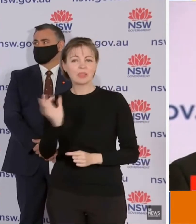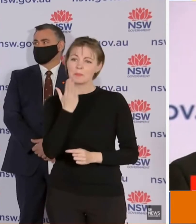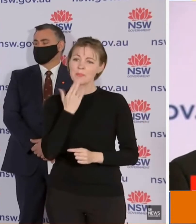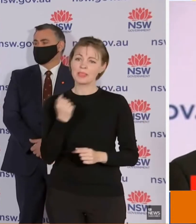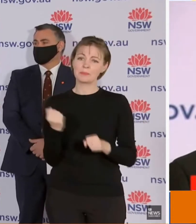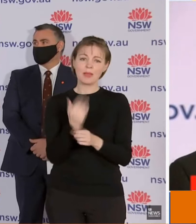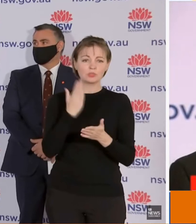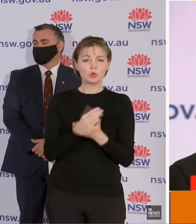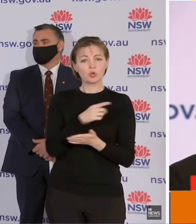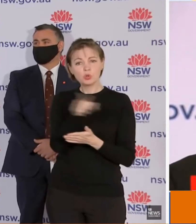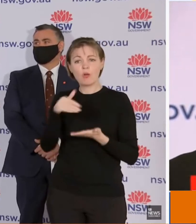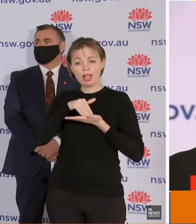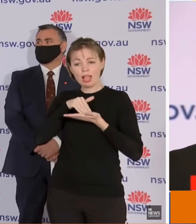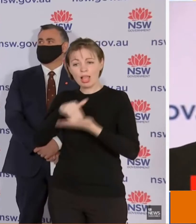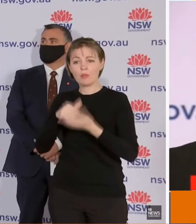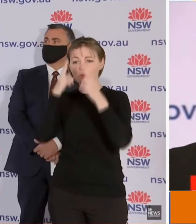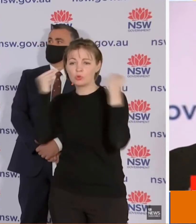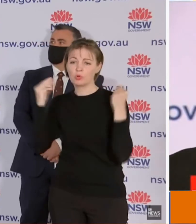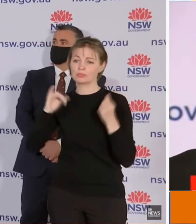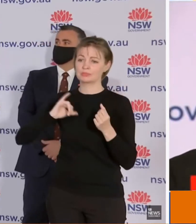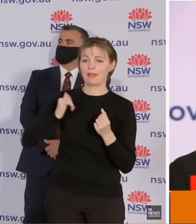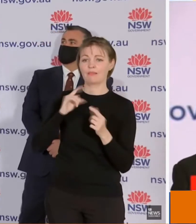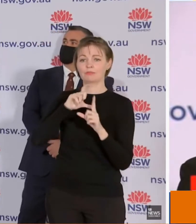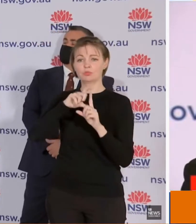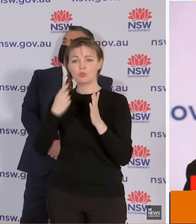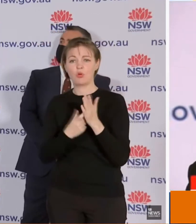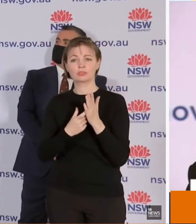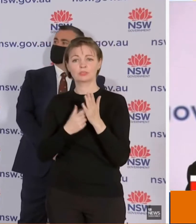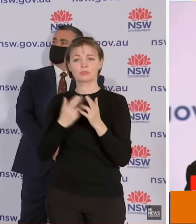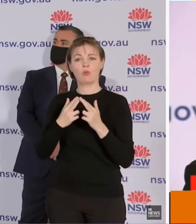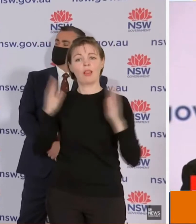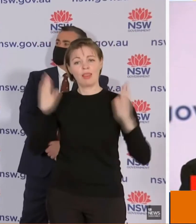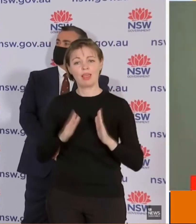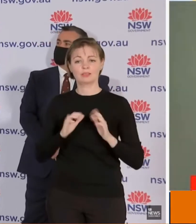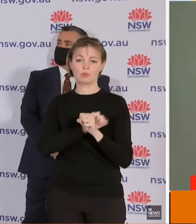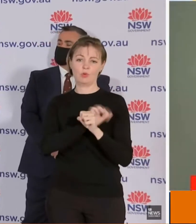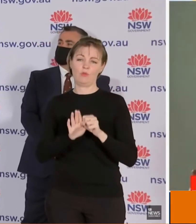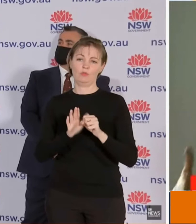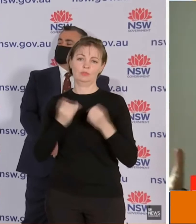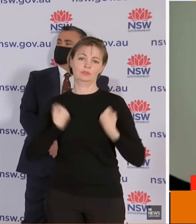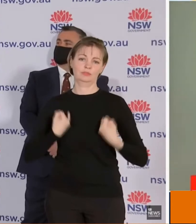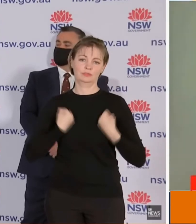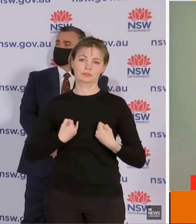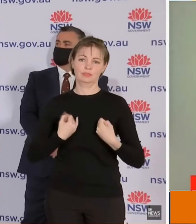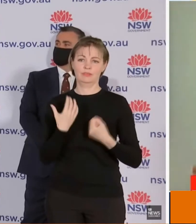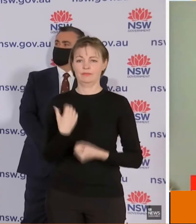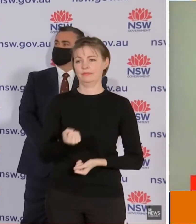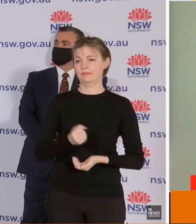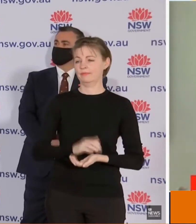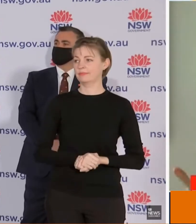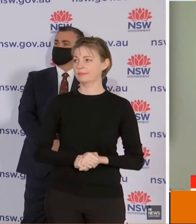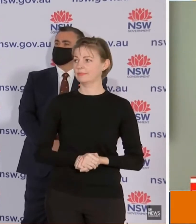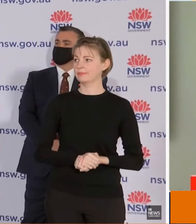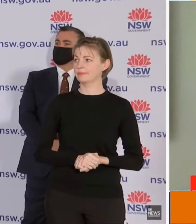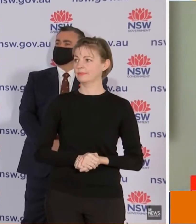frontline medical staff, a fair go. Ashley. So just in terms of talking about capacity across the network as we head to October, which